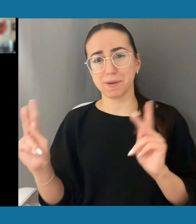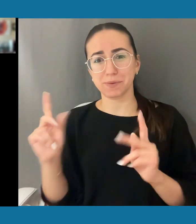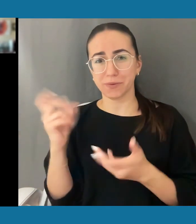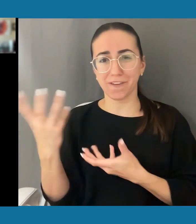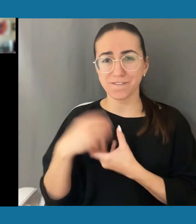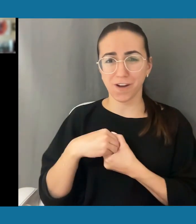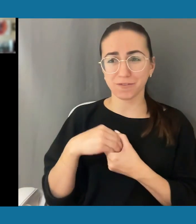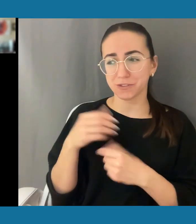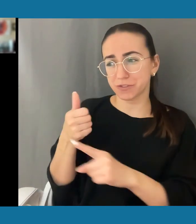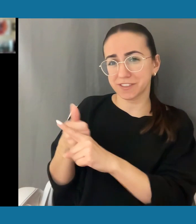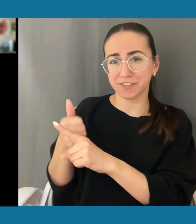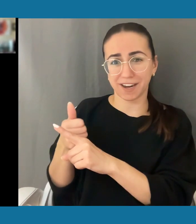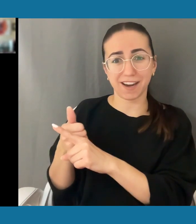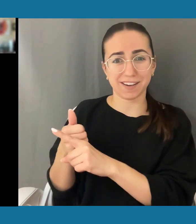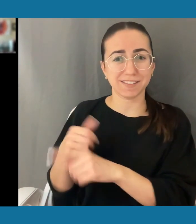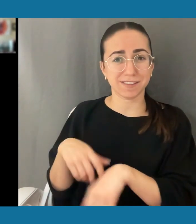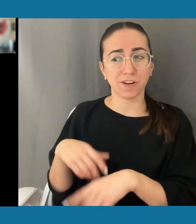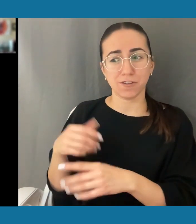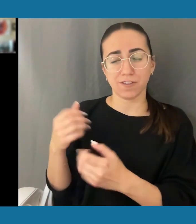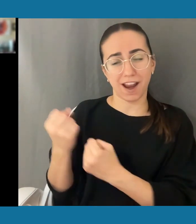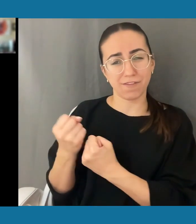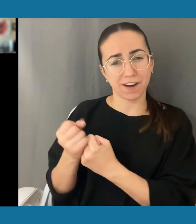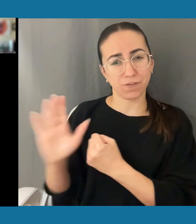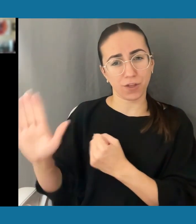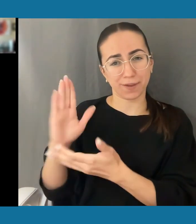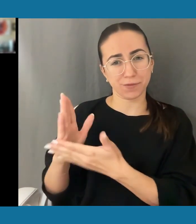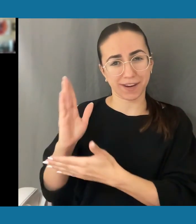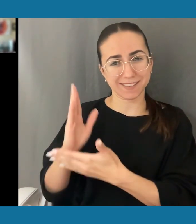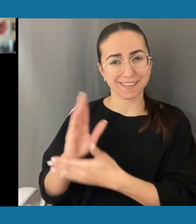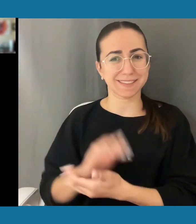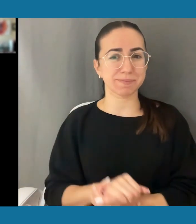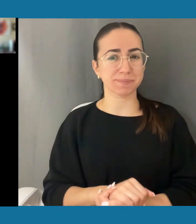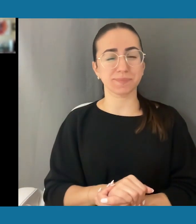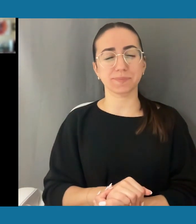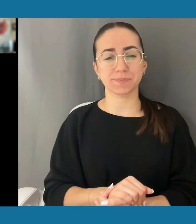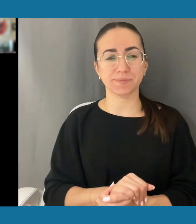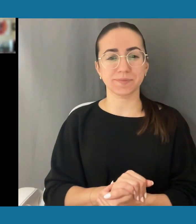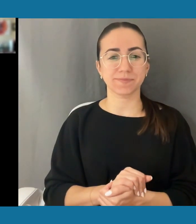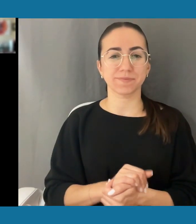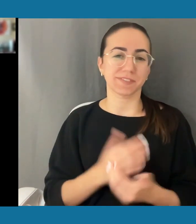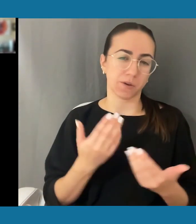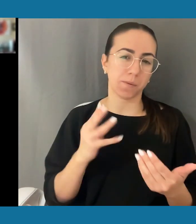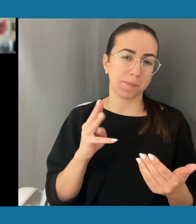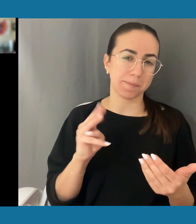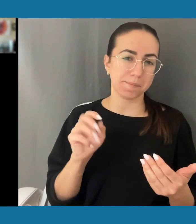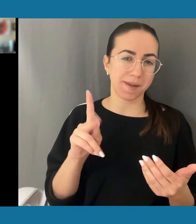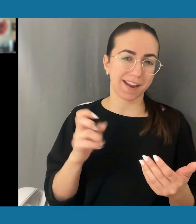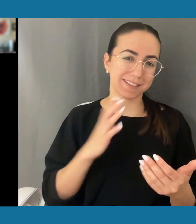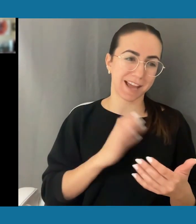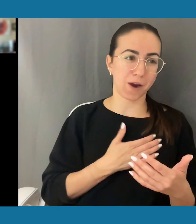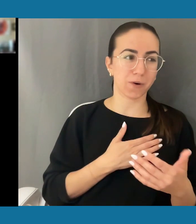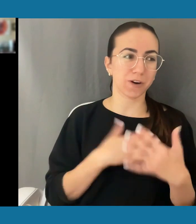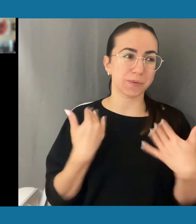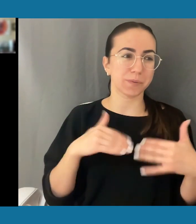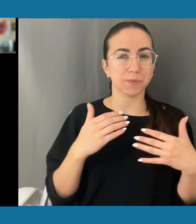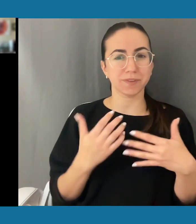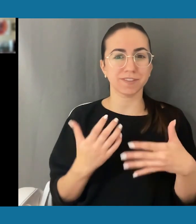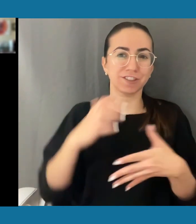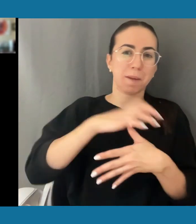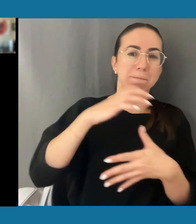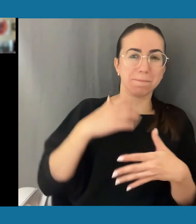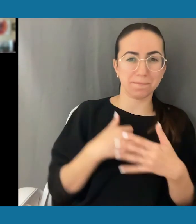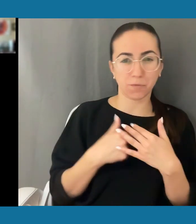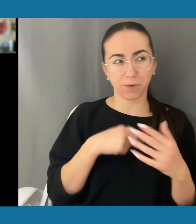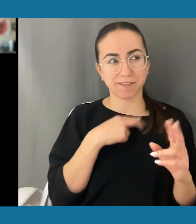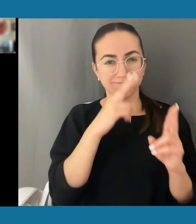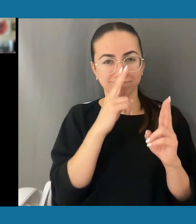own decisions. So Mike is kind of our champion of SDM here in Florida. And I think, just an important person for